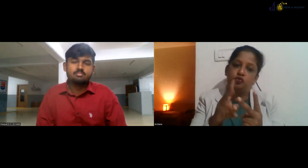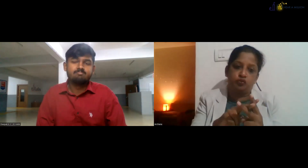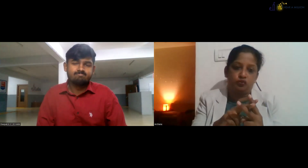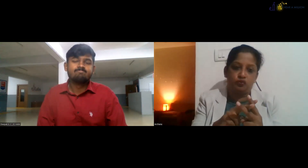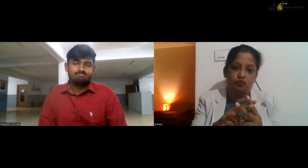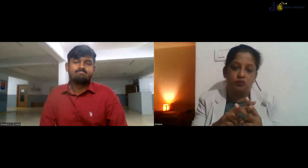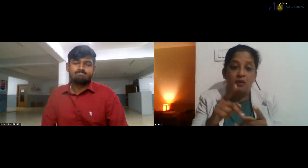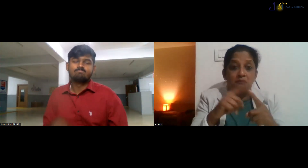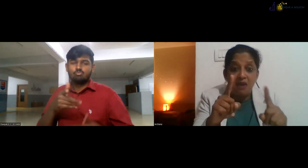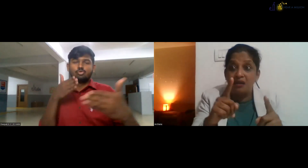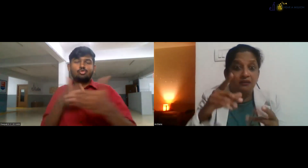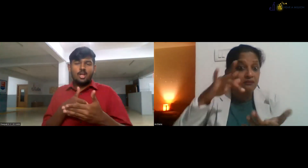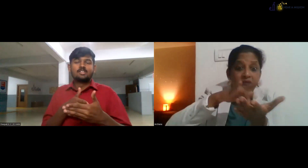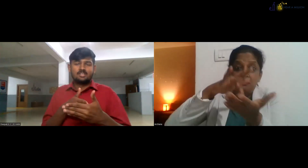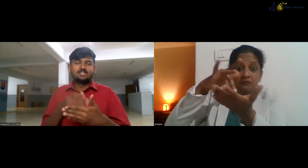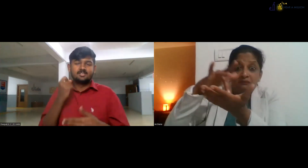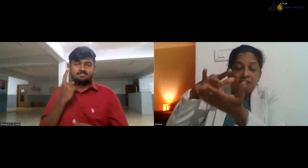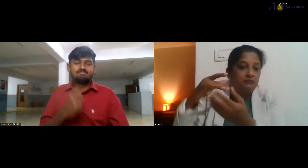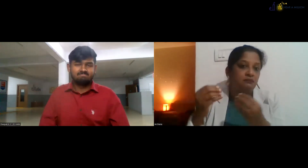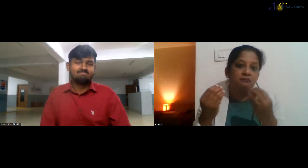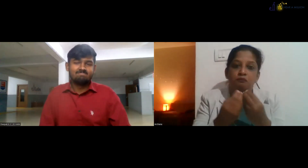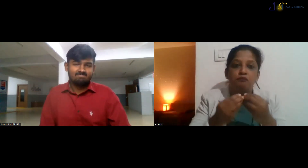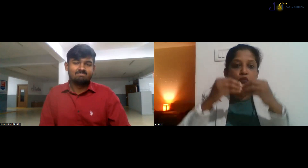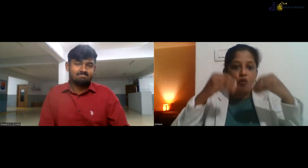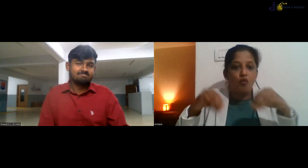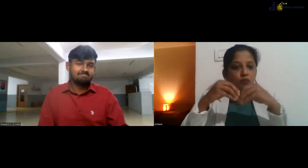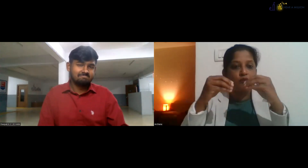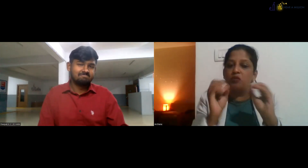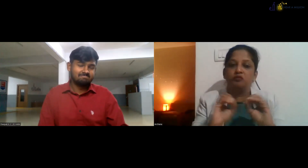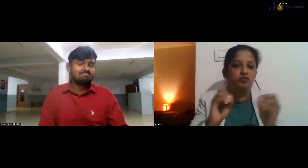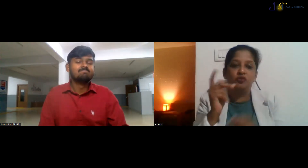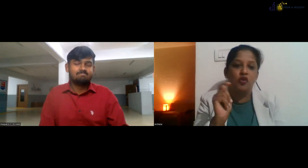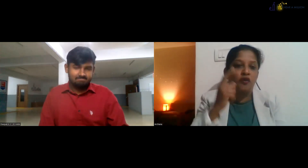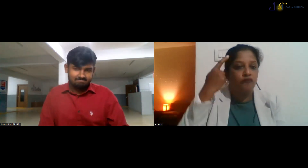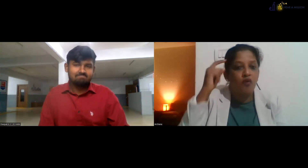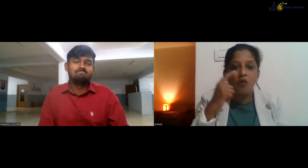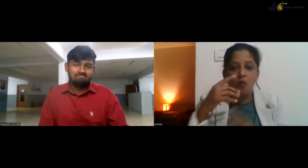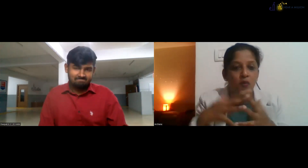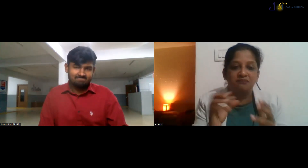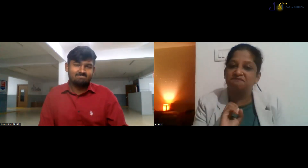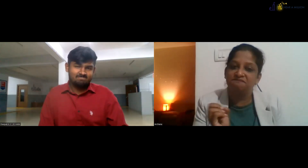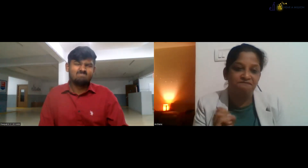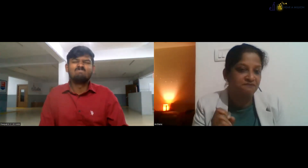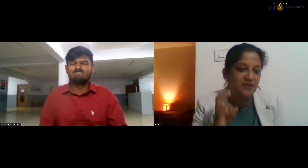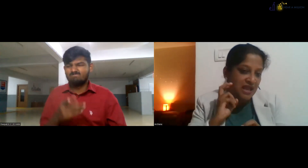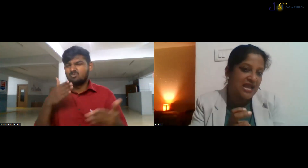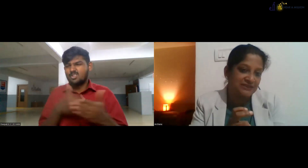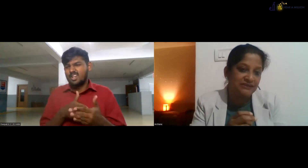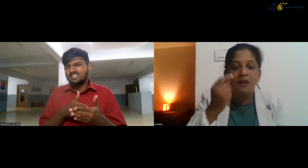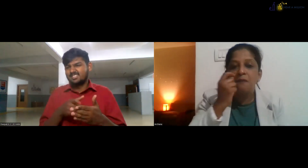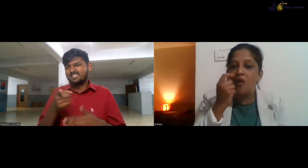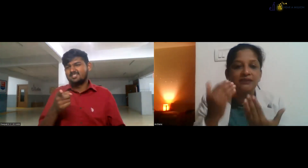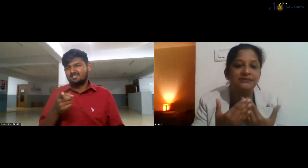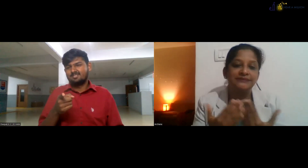I can do it. So I need to also see the place also, but at the unsafe places, no. The we for